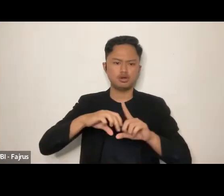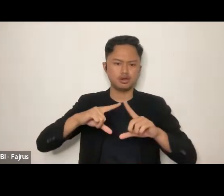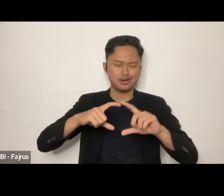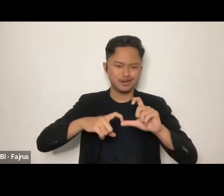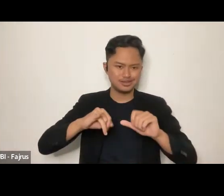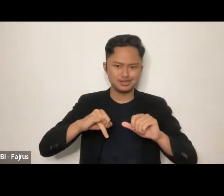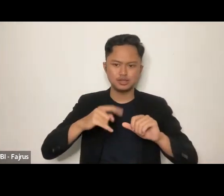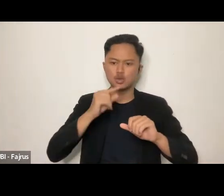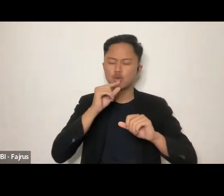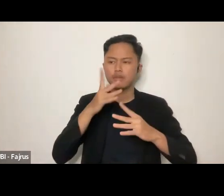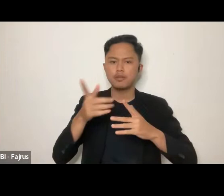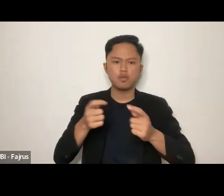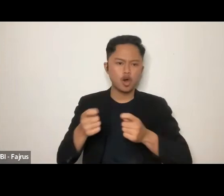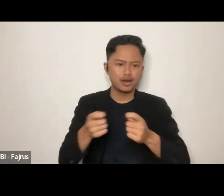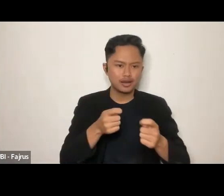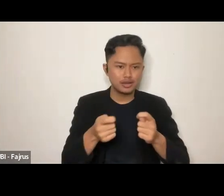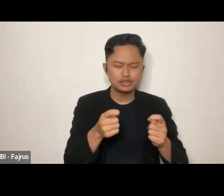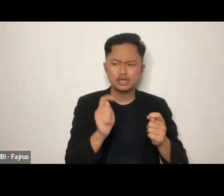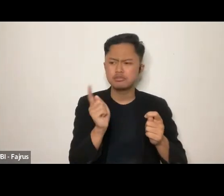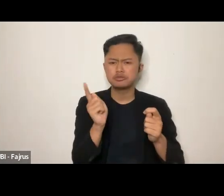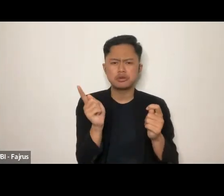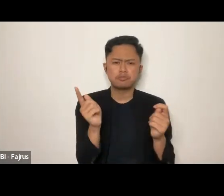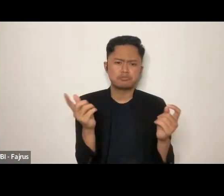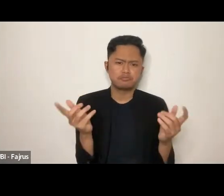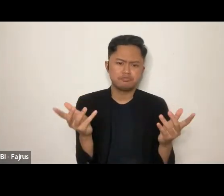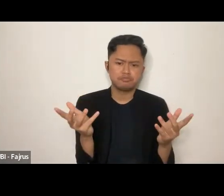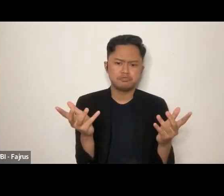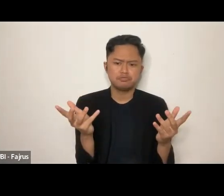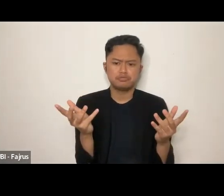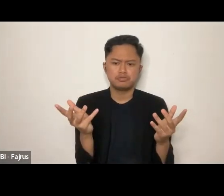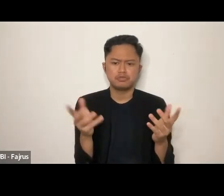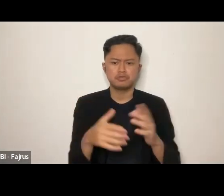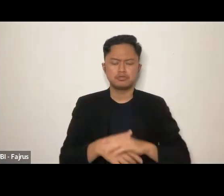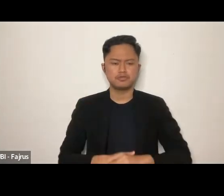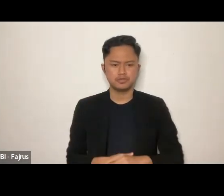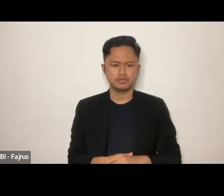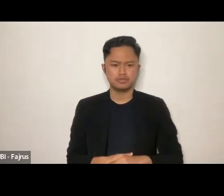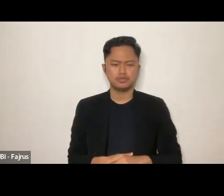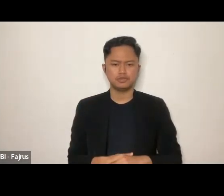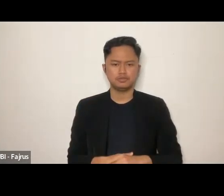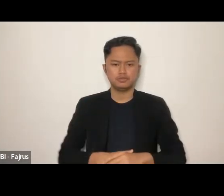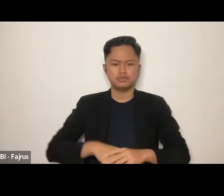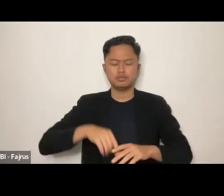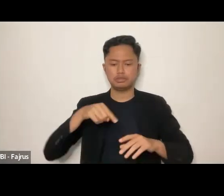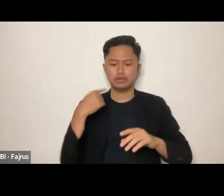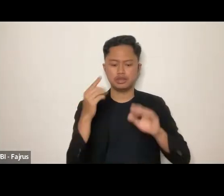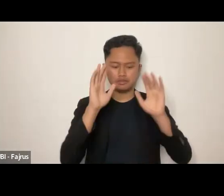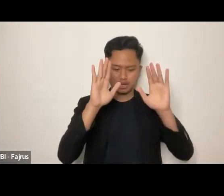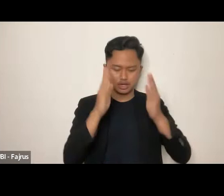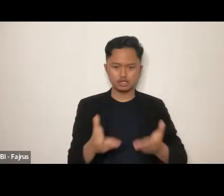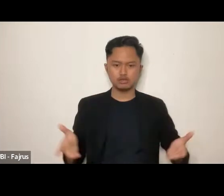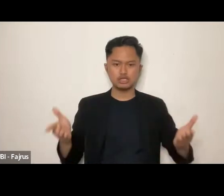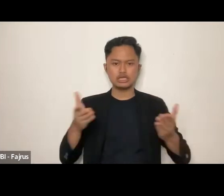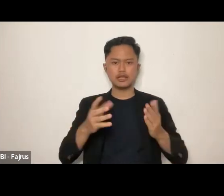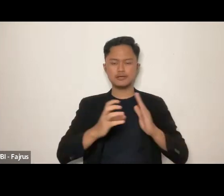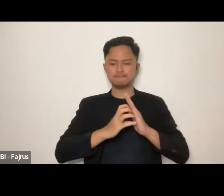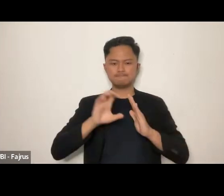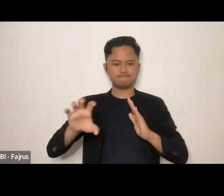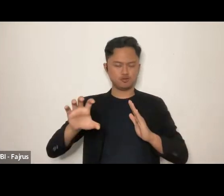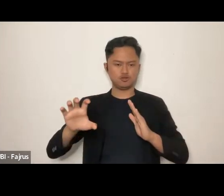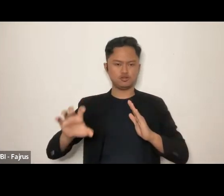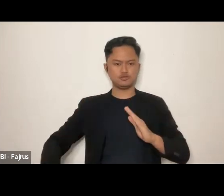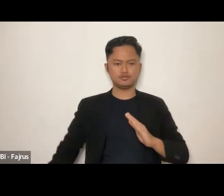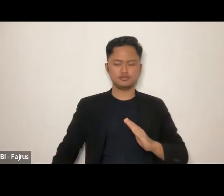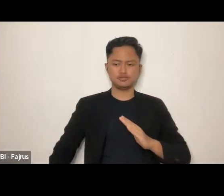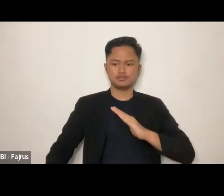organized, but it's because of our social media post. So we